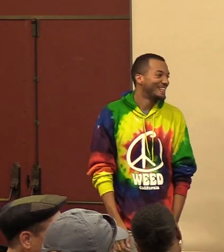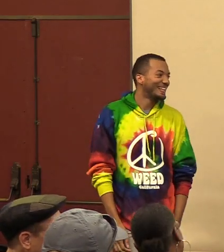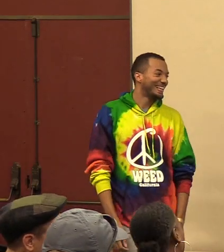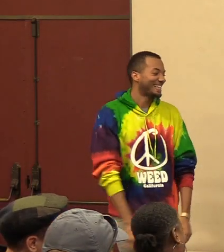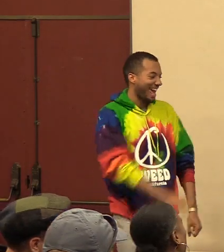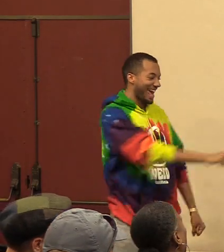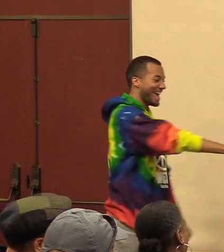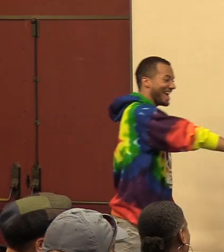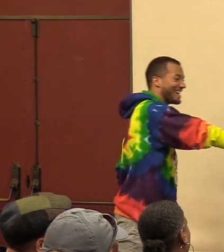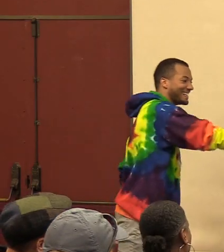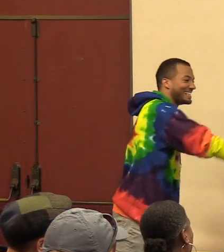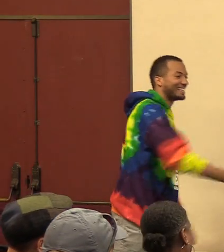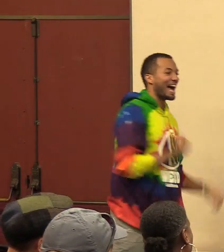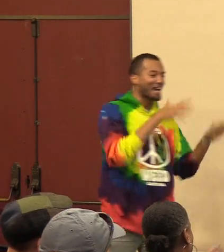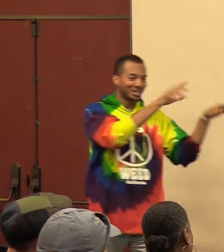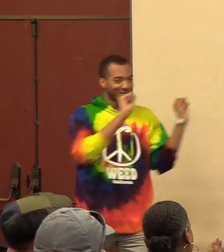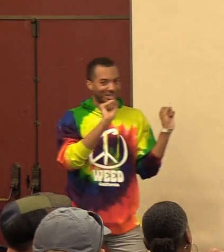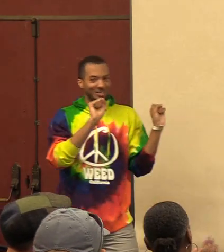Hey!